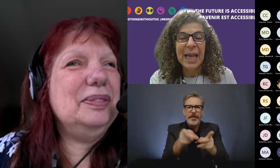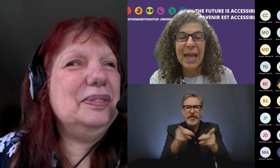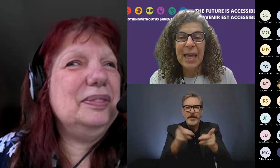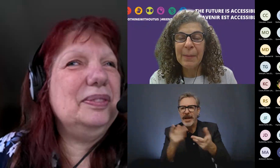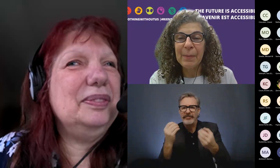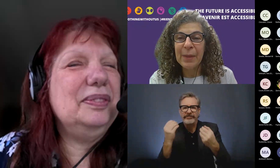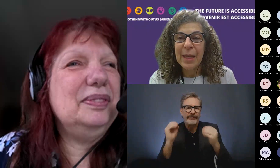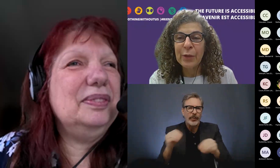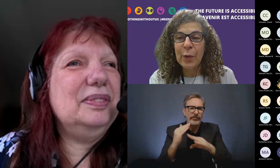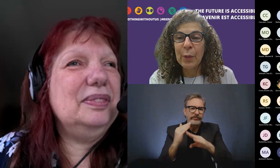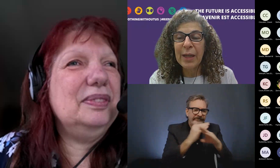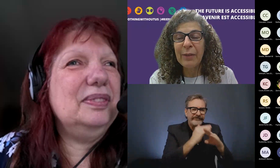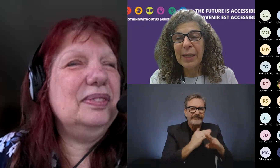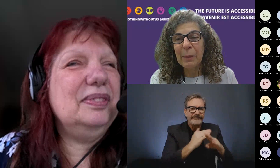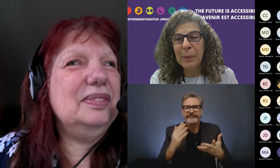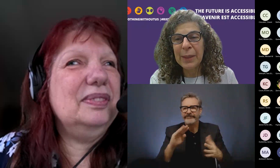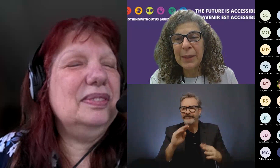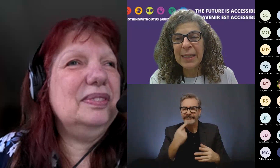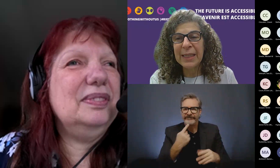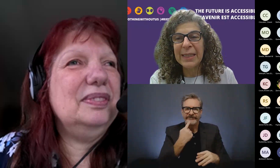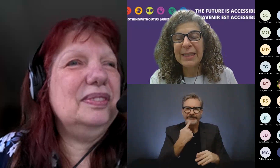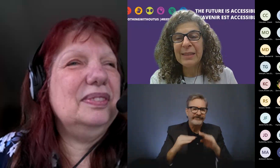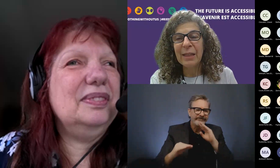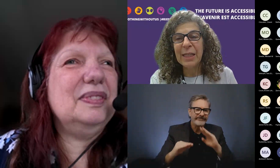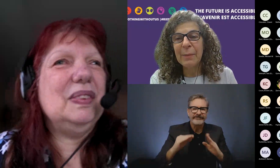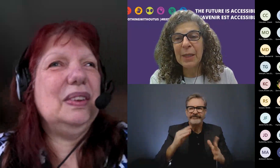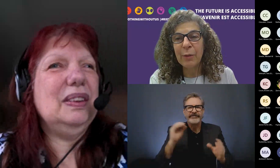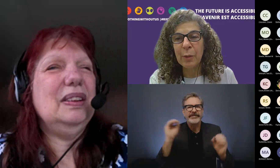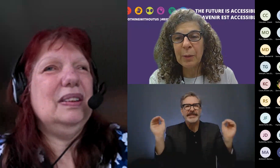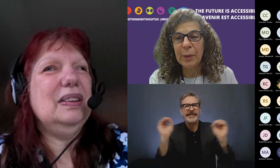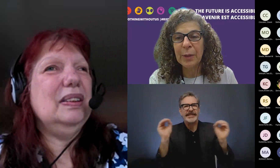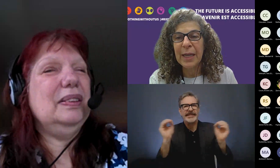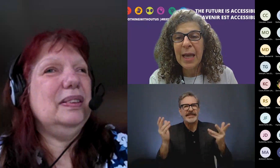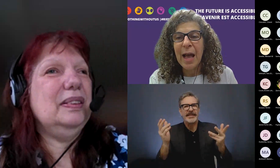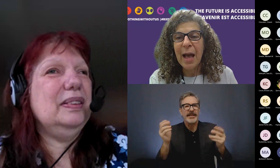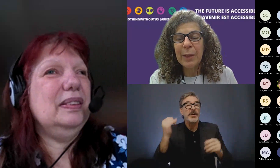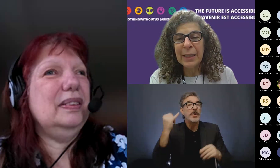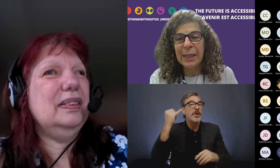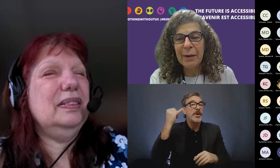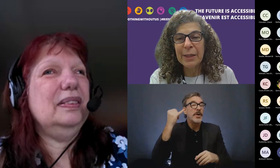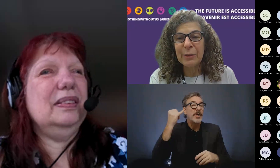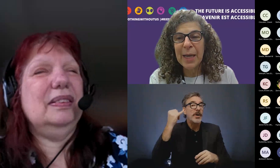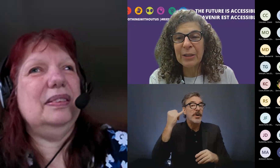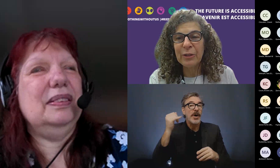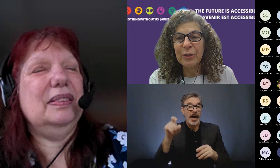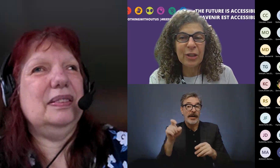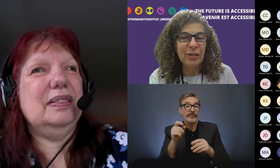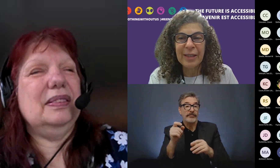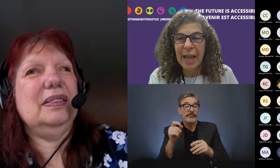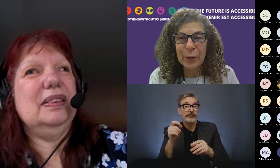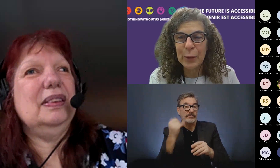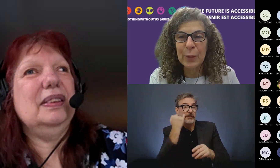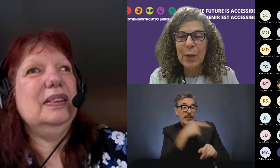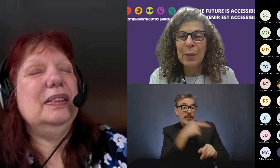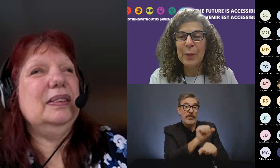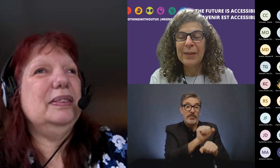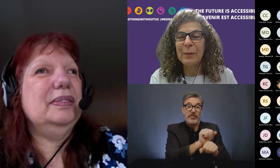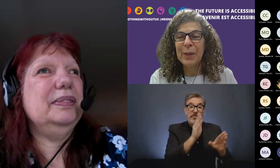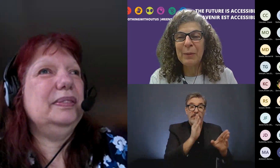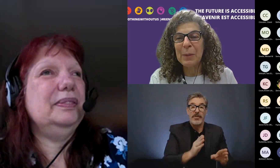disabilities. So if an employee is not coming forward, I would encourage managers, just as I